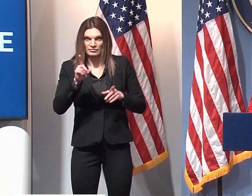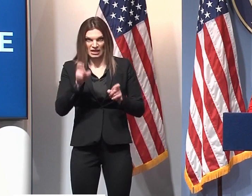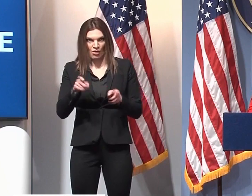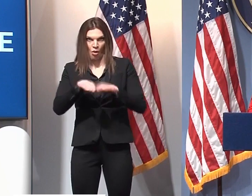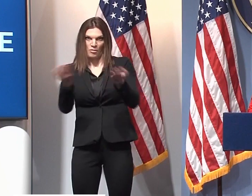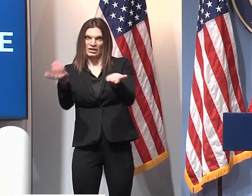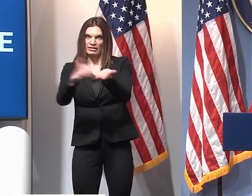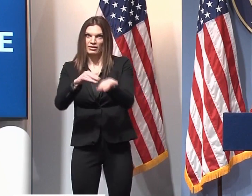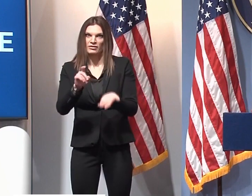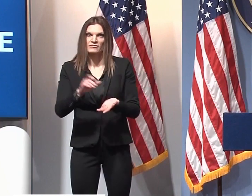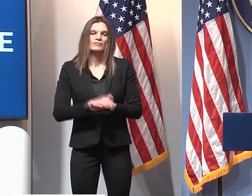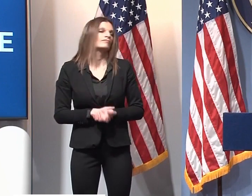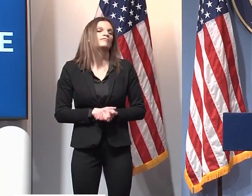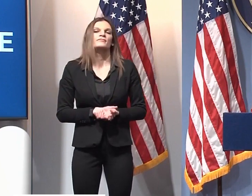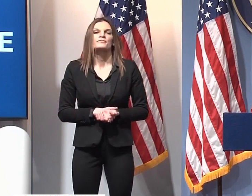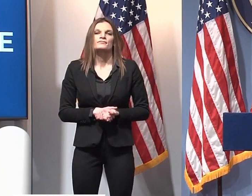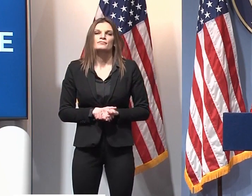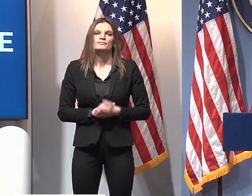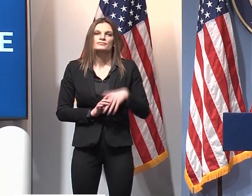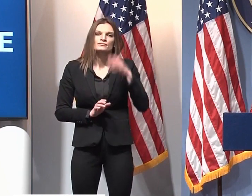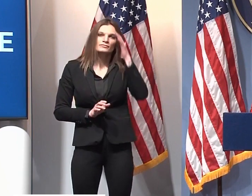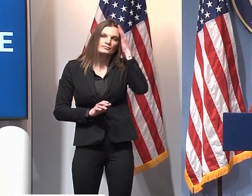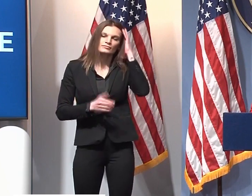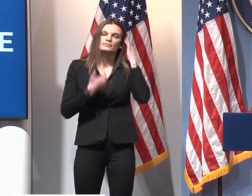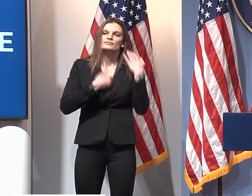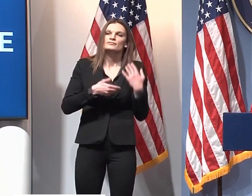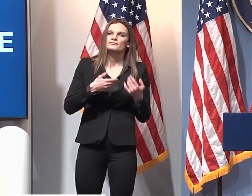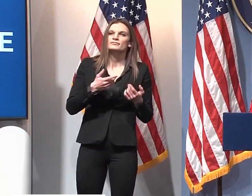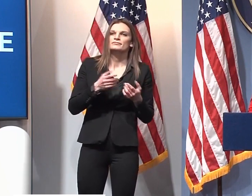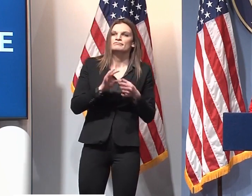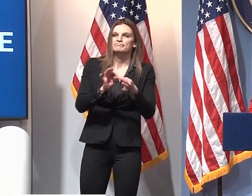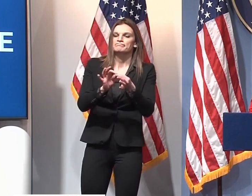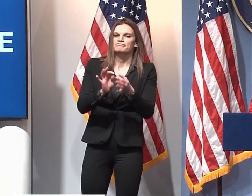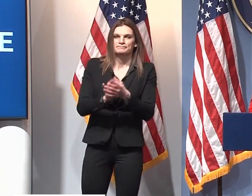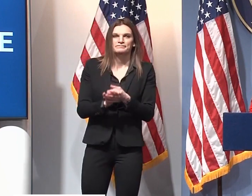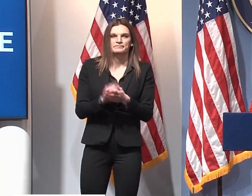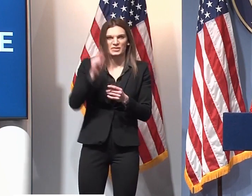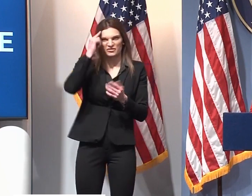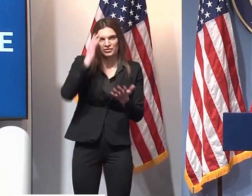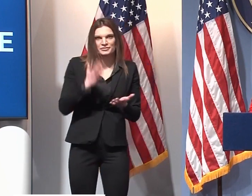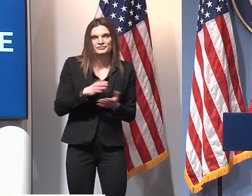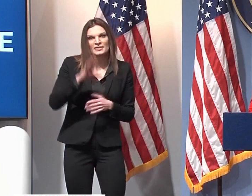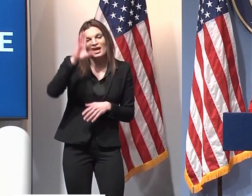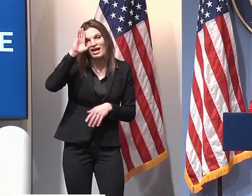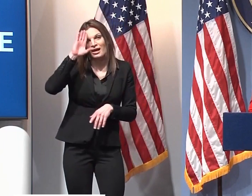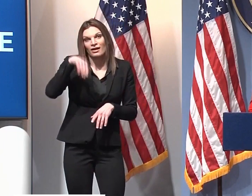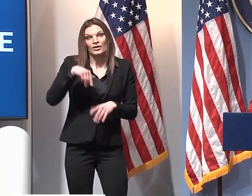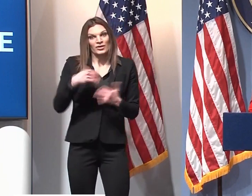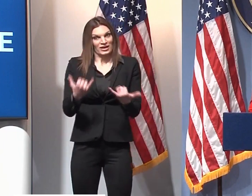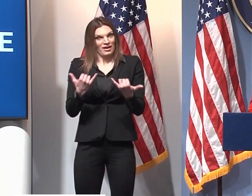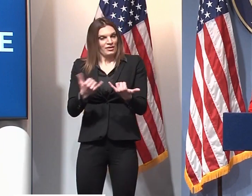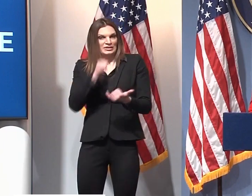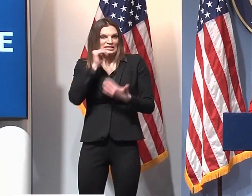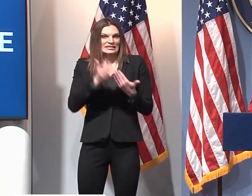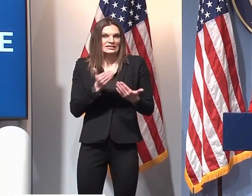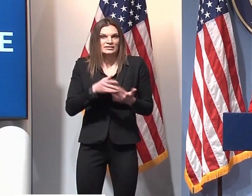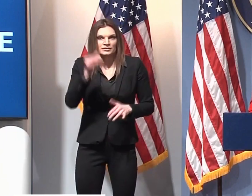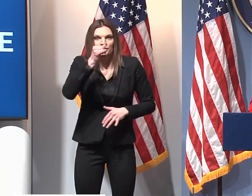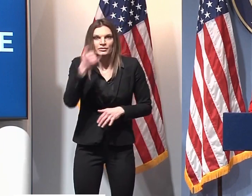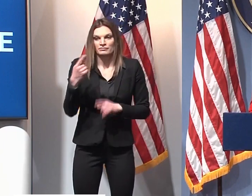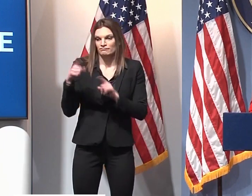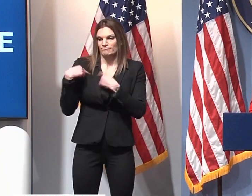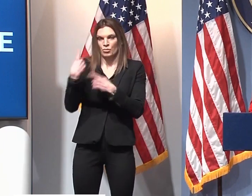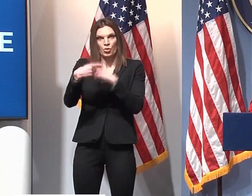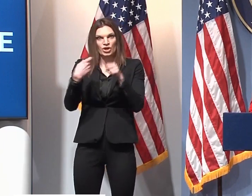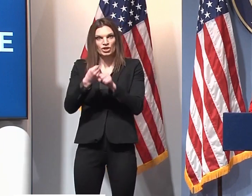forward. So let me start with this. I know that this has been a particularly hard time. I mean, this last 12 months